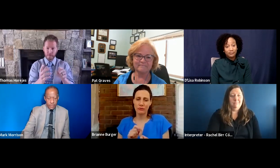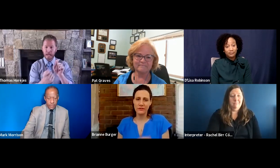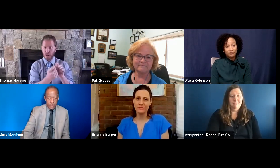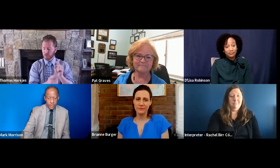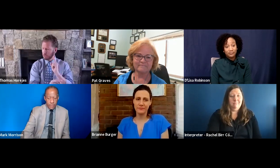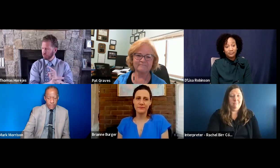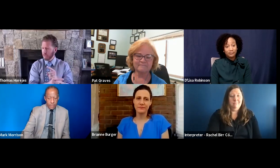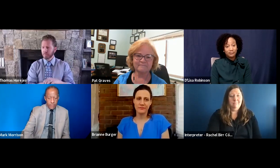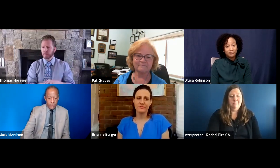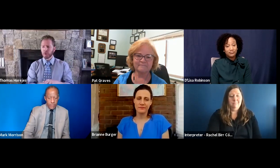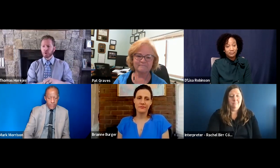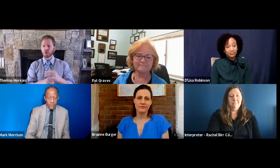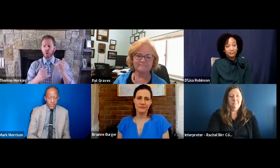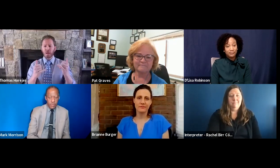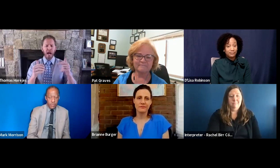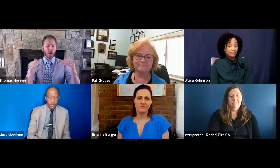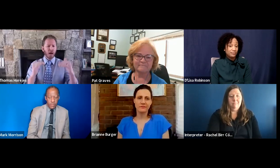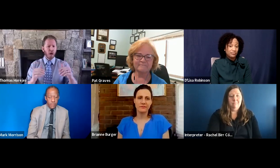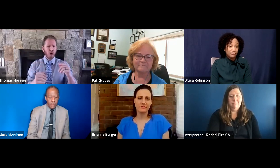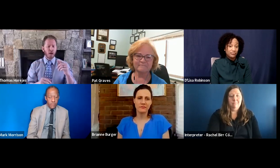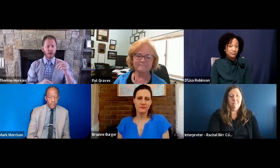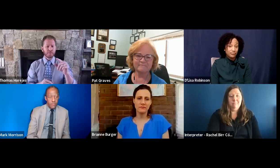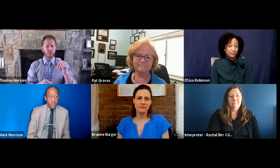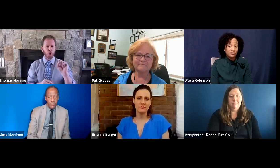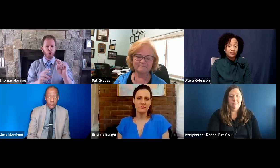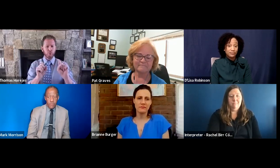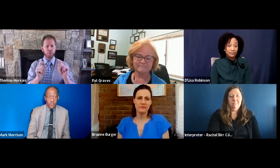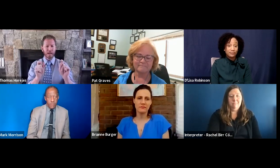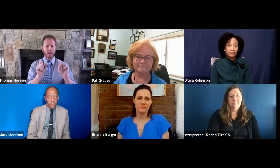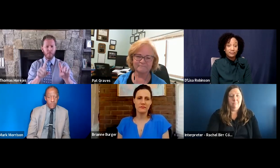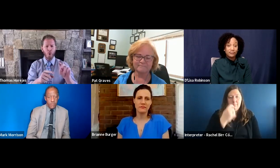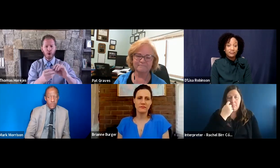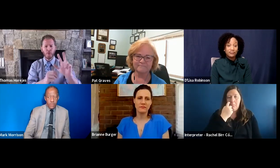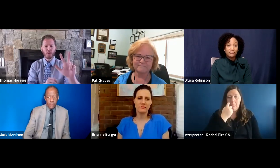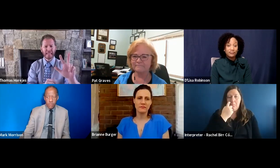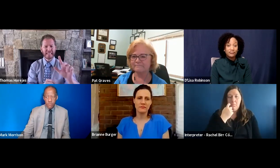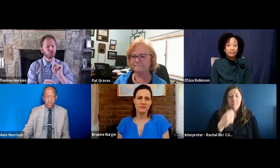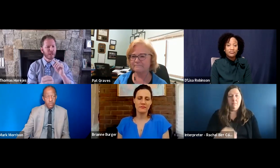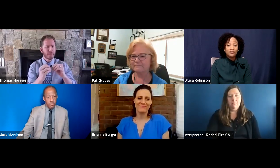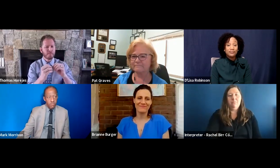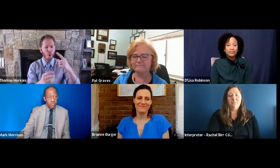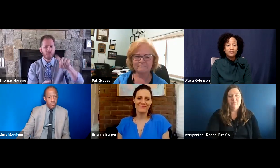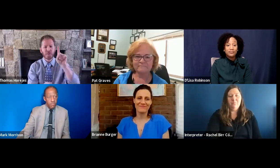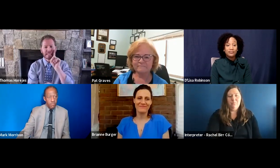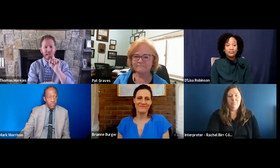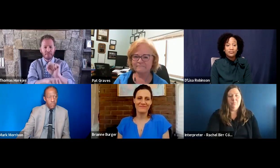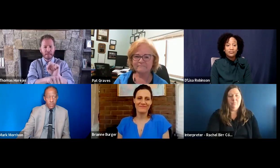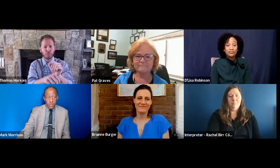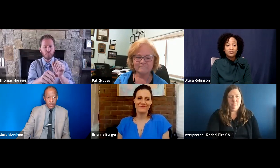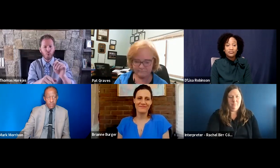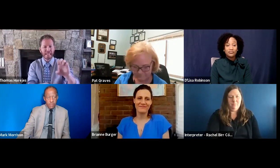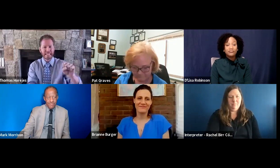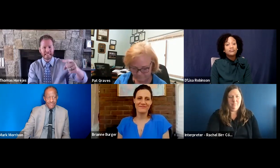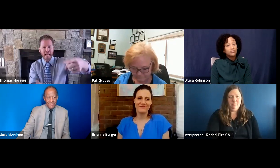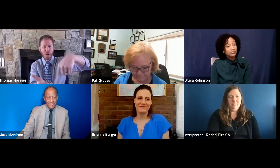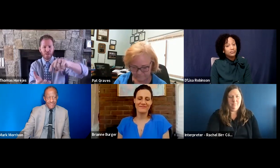Yeah, accuracy too. It has to be accurate. I want to move to quick poll number